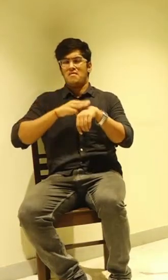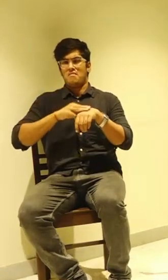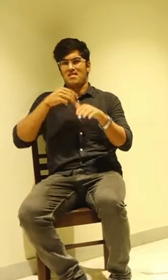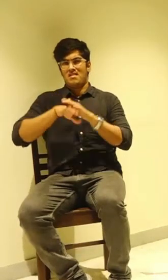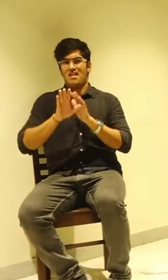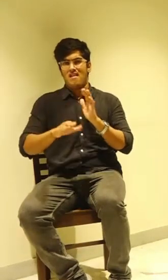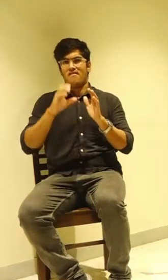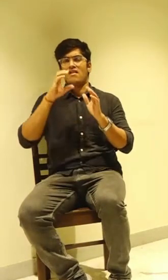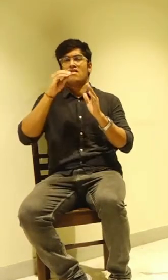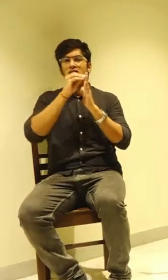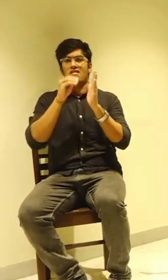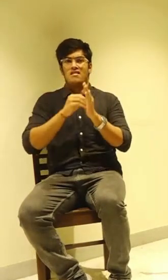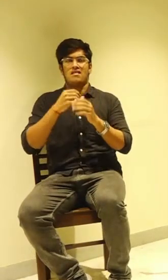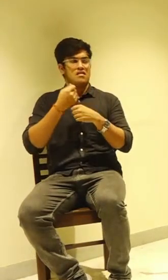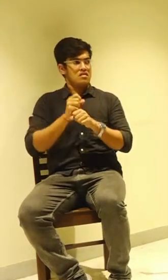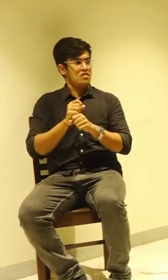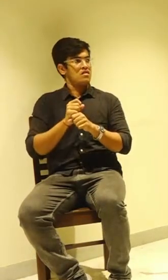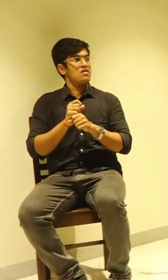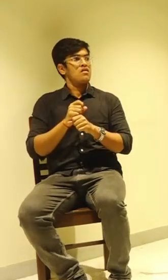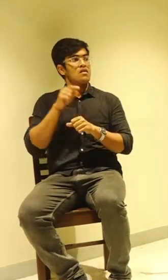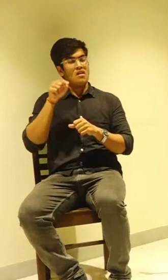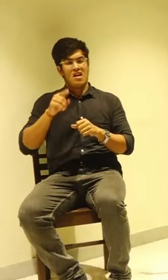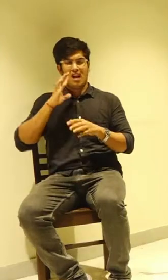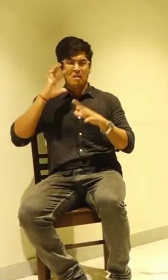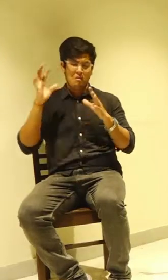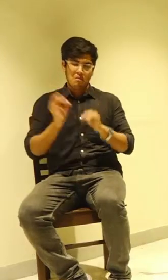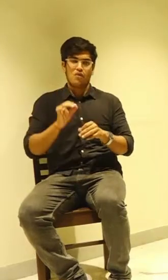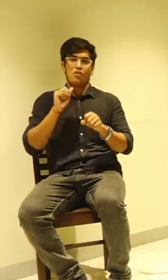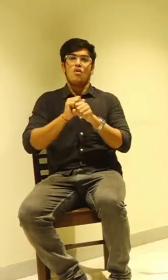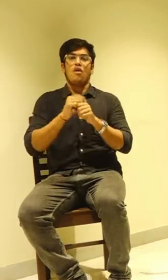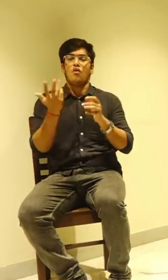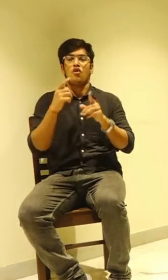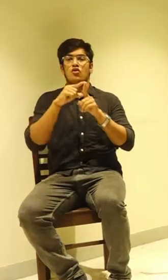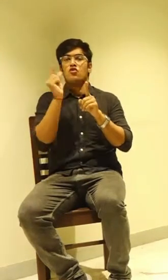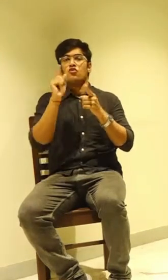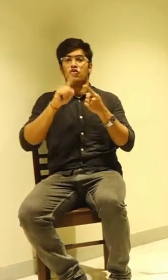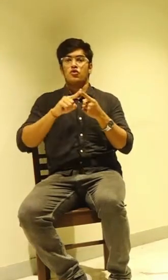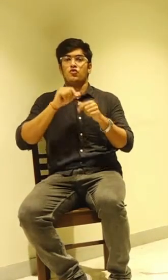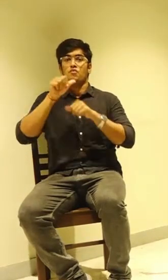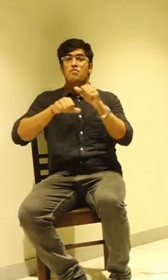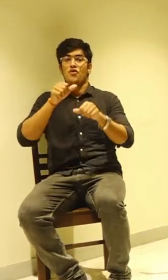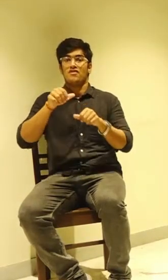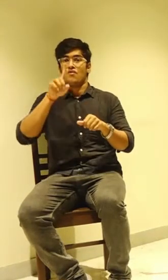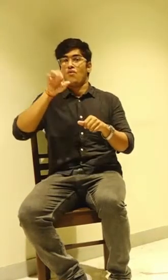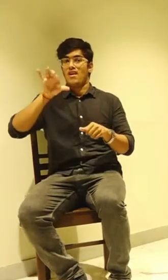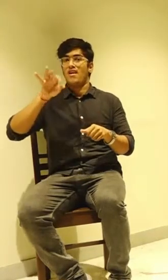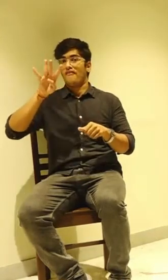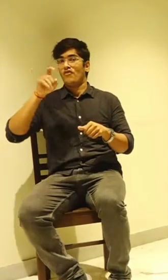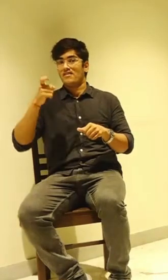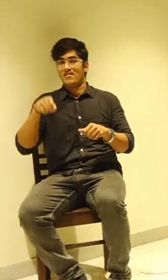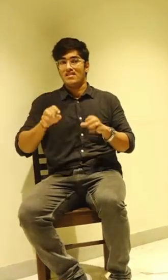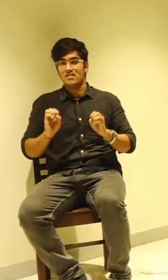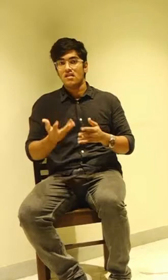committee had an important role to play in getting due process rights recognized in 1947 itself.